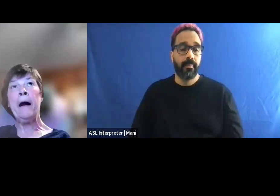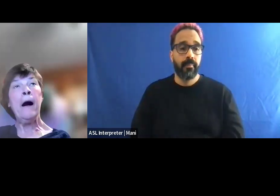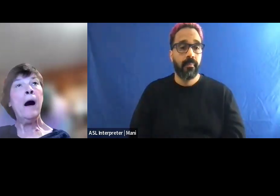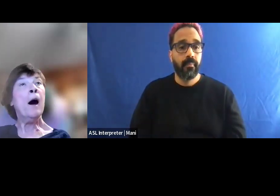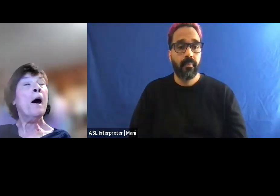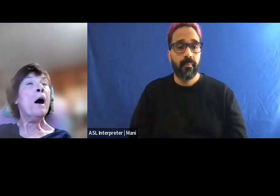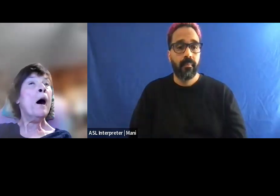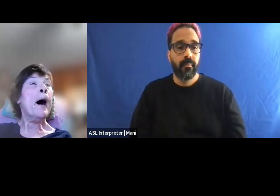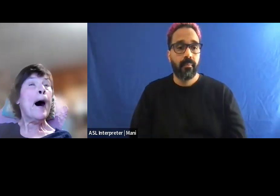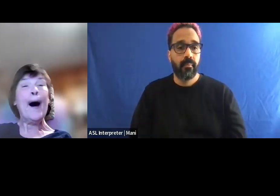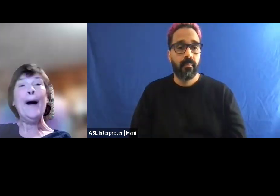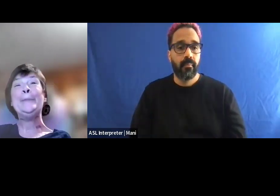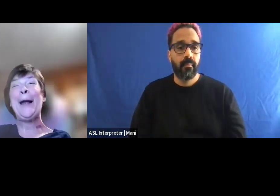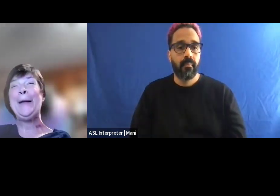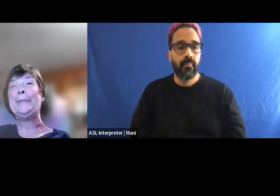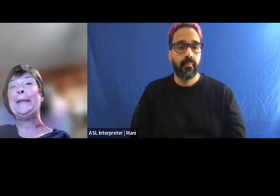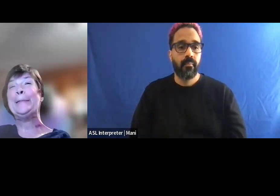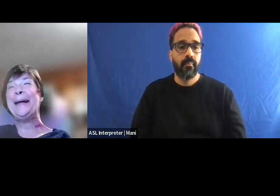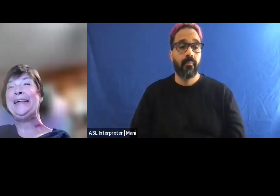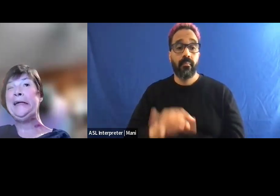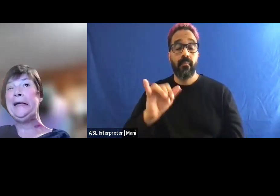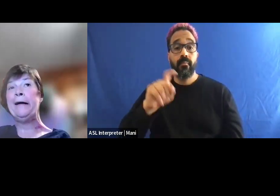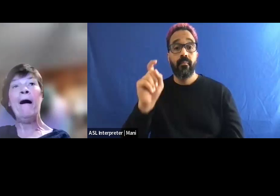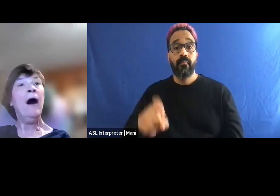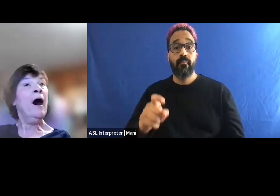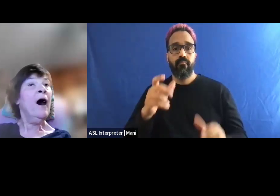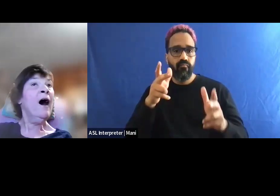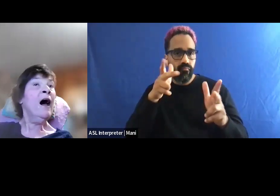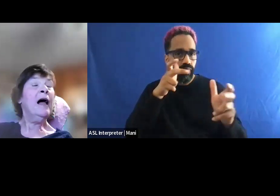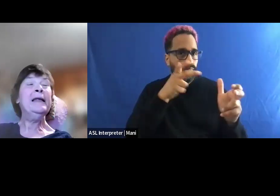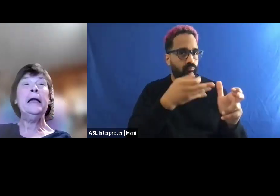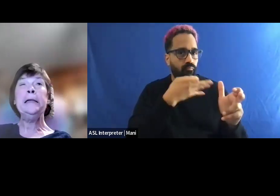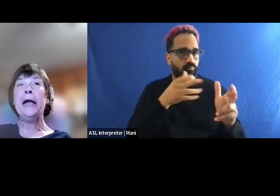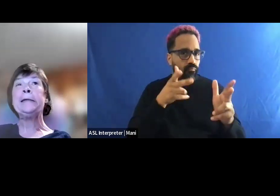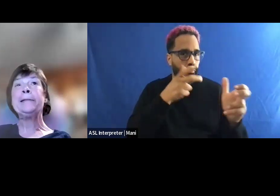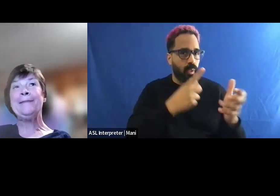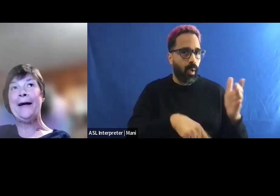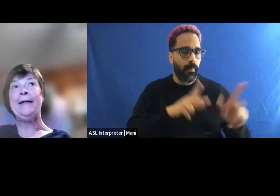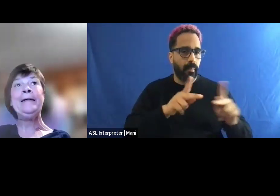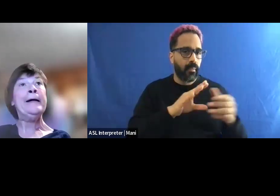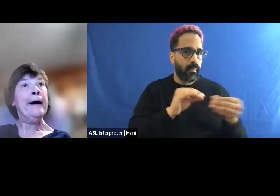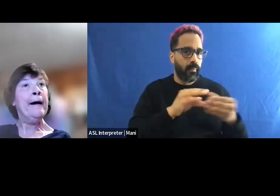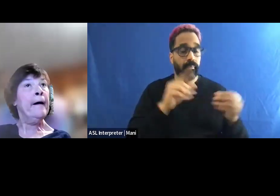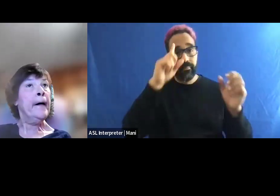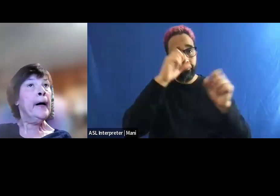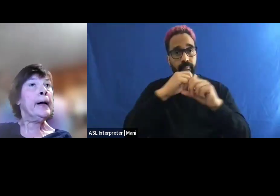$1,000 on paper 1 year, and the next